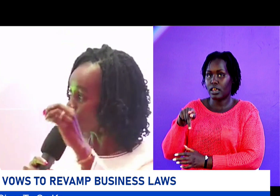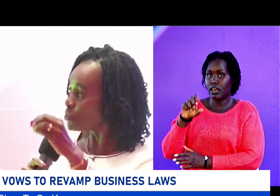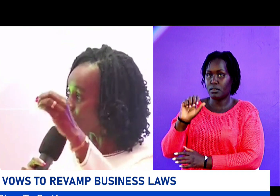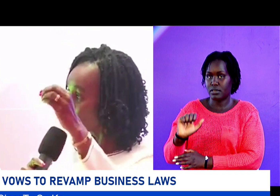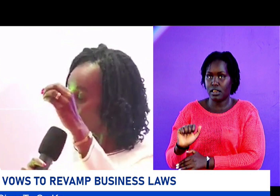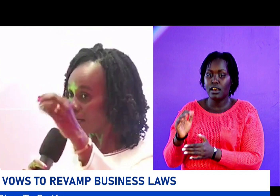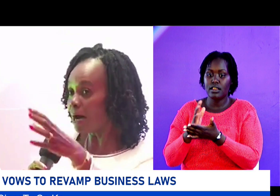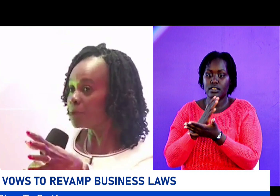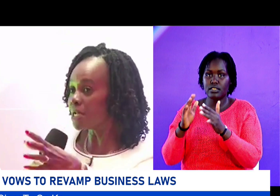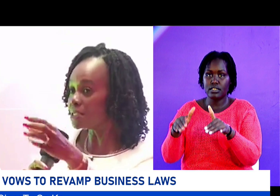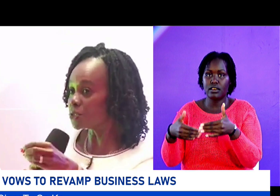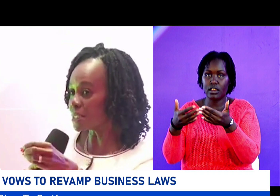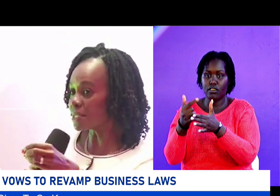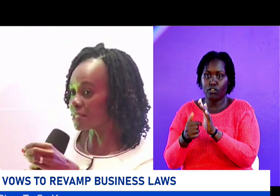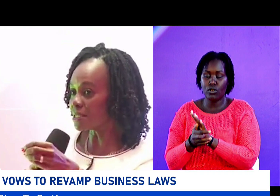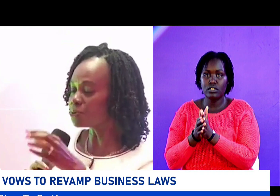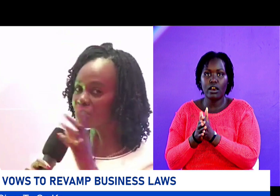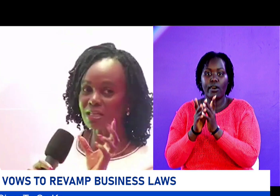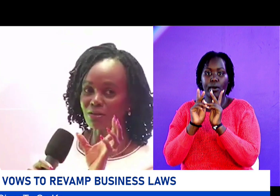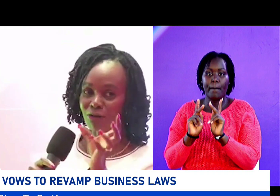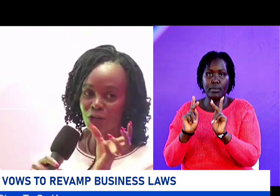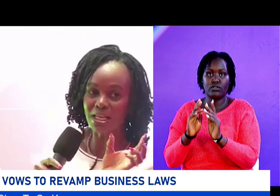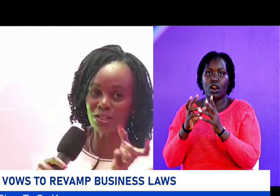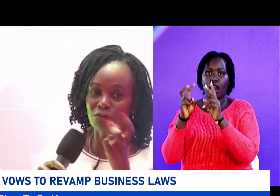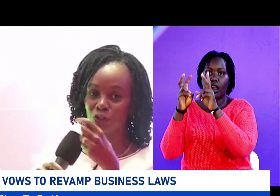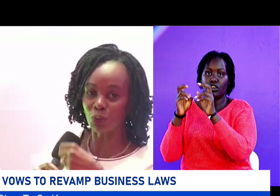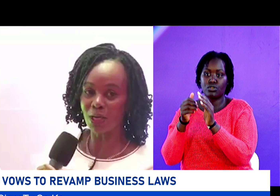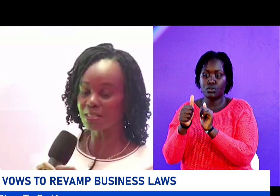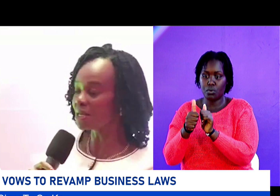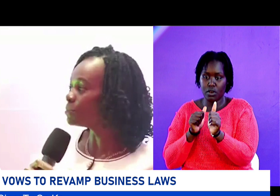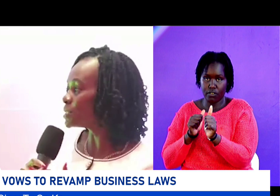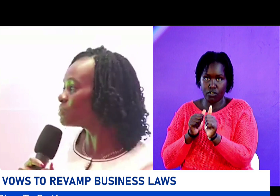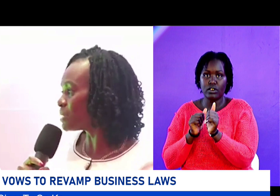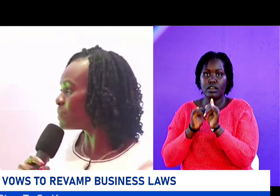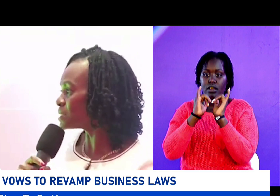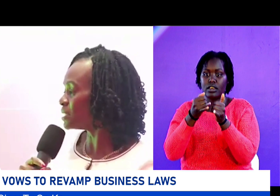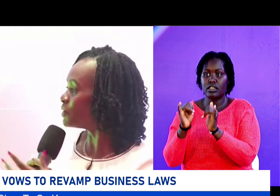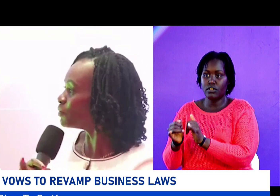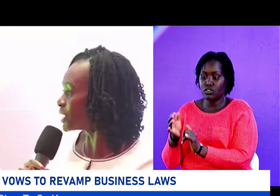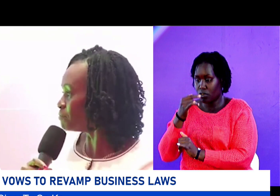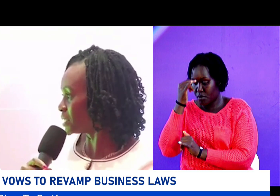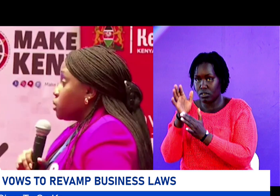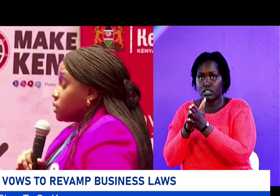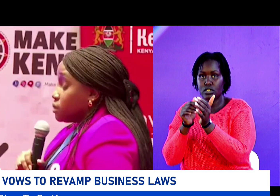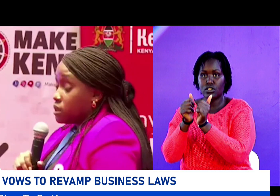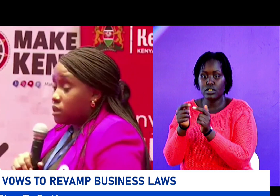do bring harmonized issues as sectors. So we just had to avoid the individual ones because they really mess even for government. Equally, we